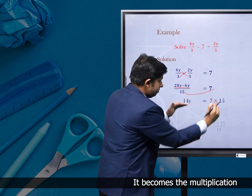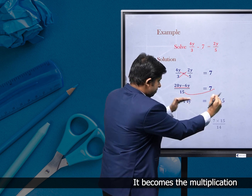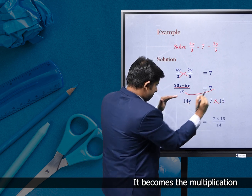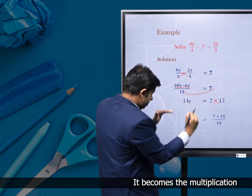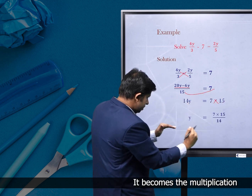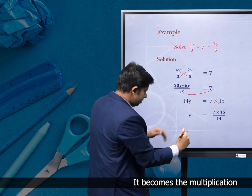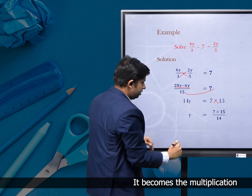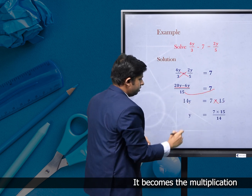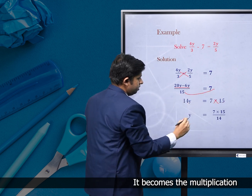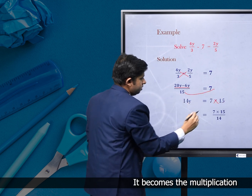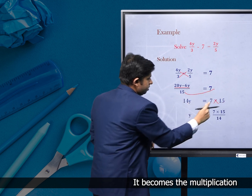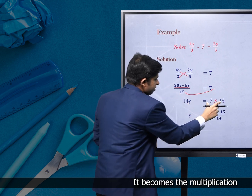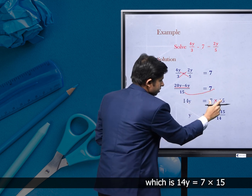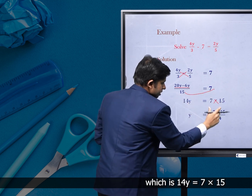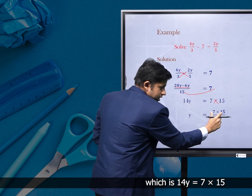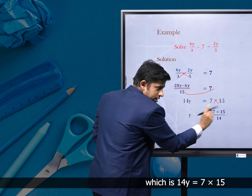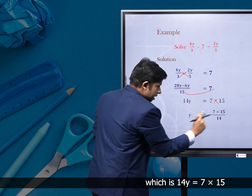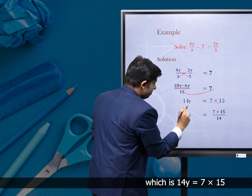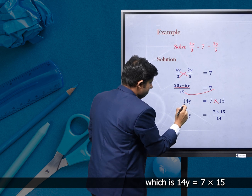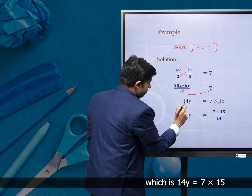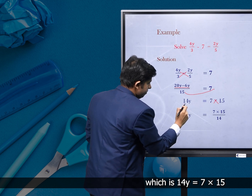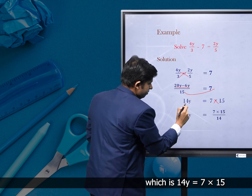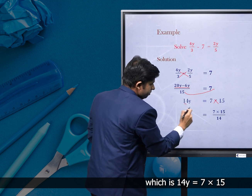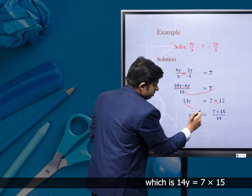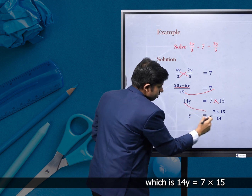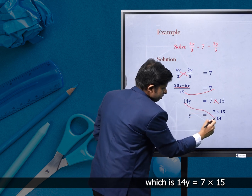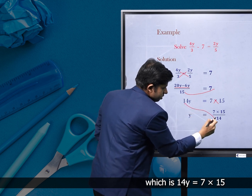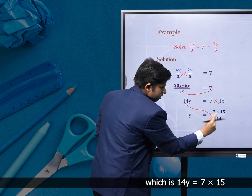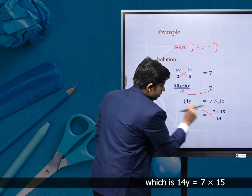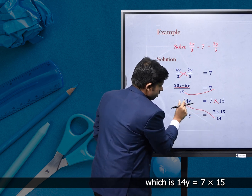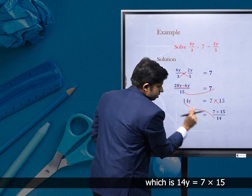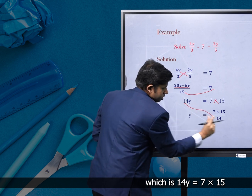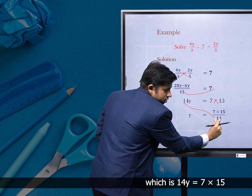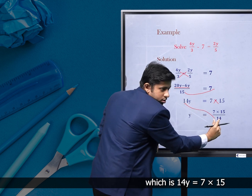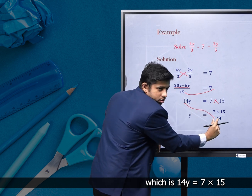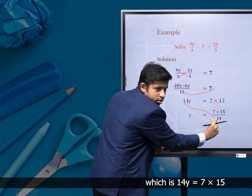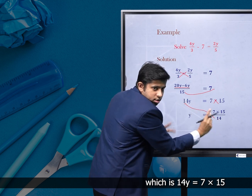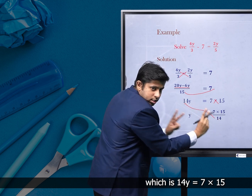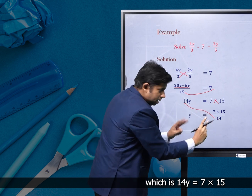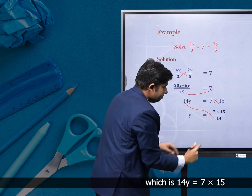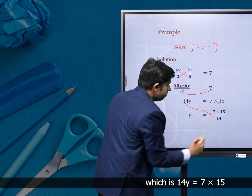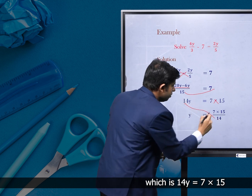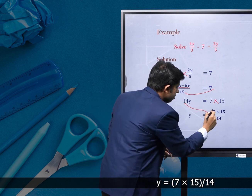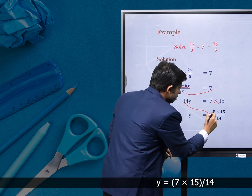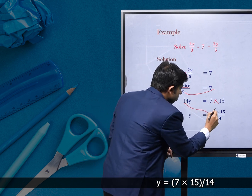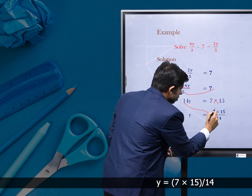becomes the multiplication, which is 14y is equals to 7 into 15. Y is equals